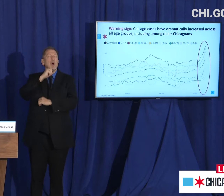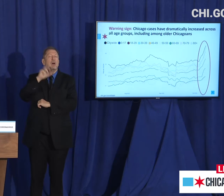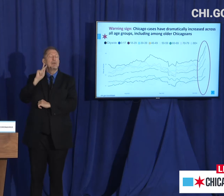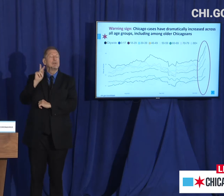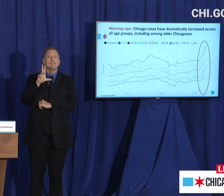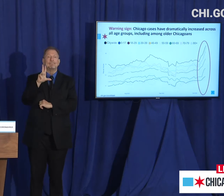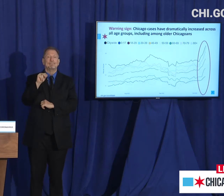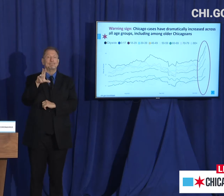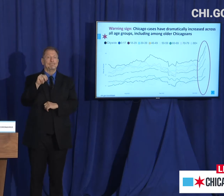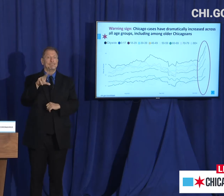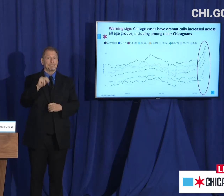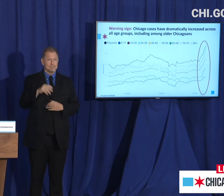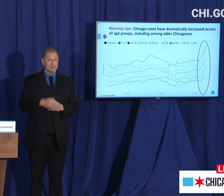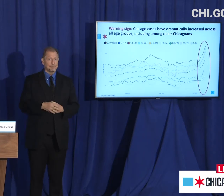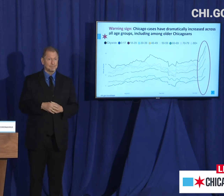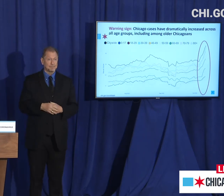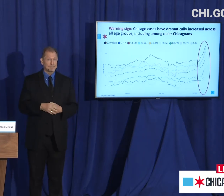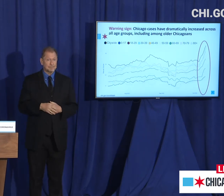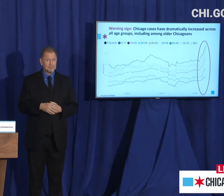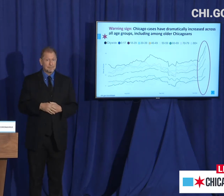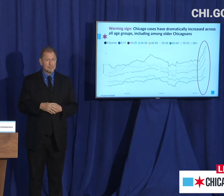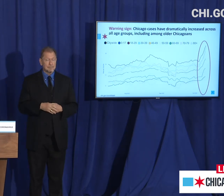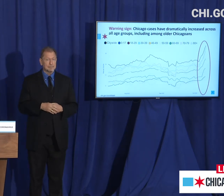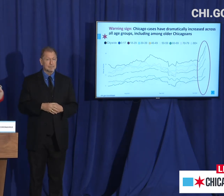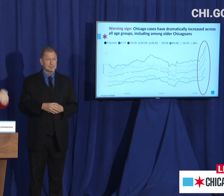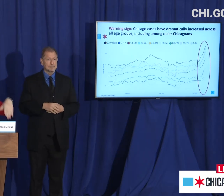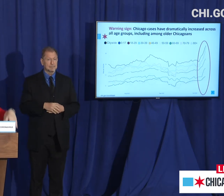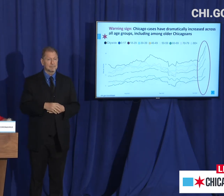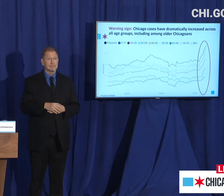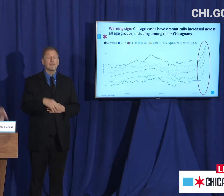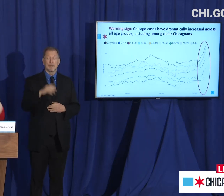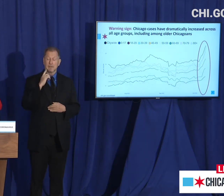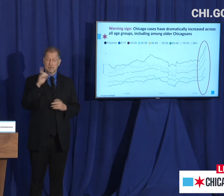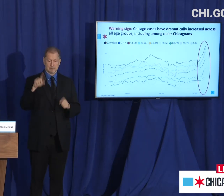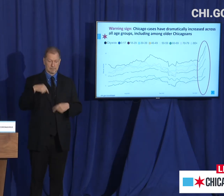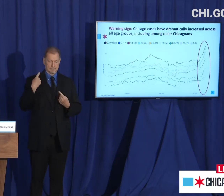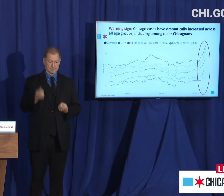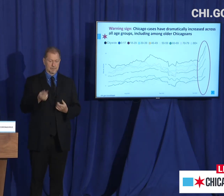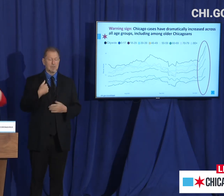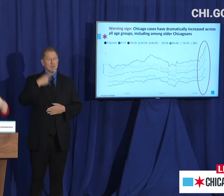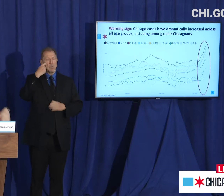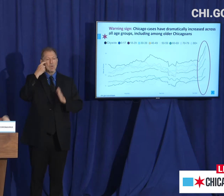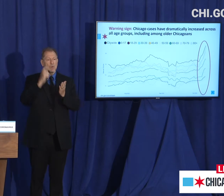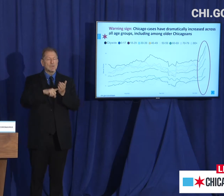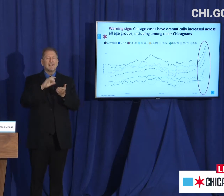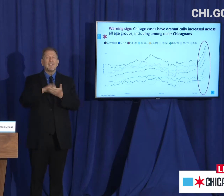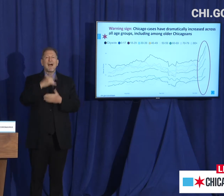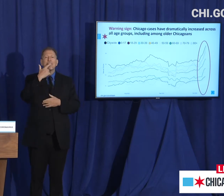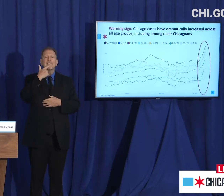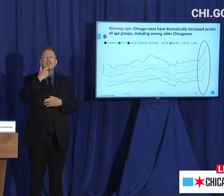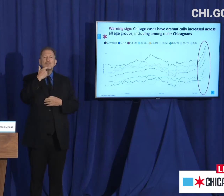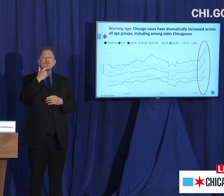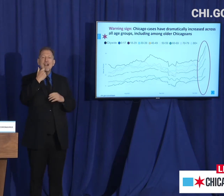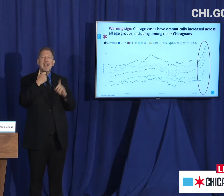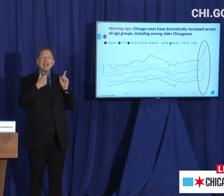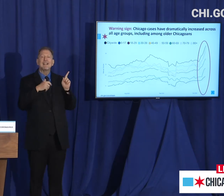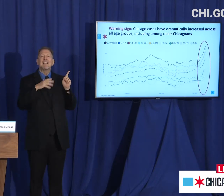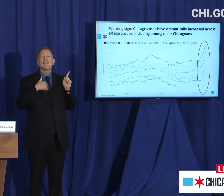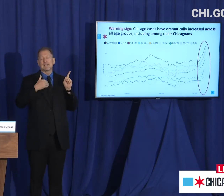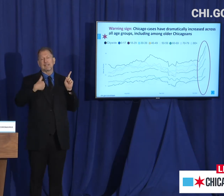folks. And it is true, as has been all along throughout this summer, that the red line there on the top are our